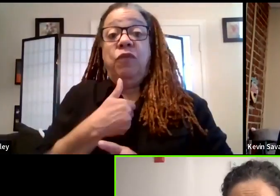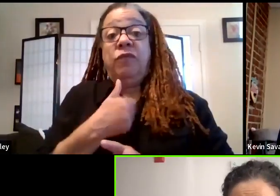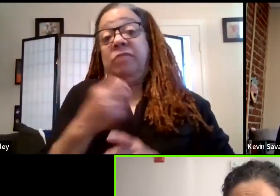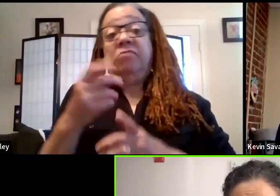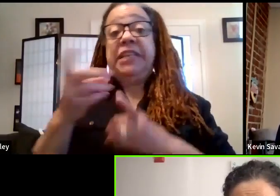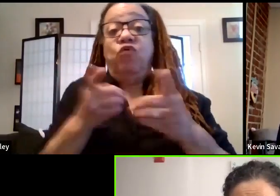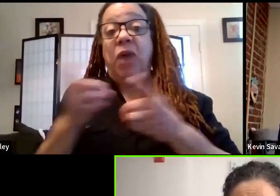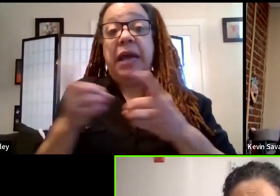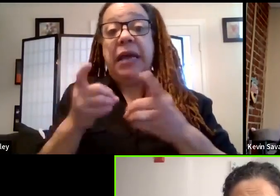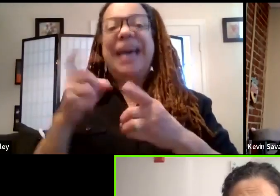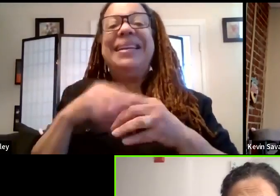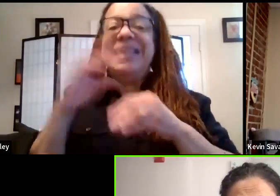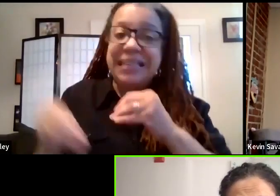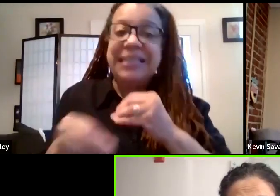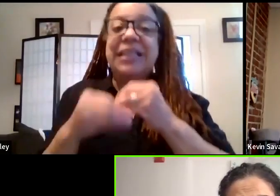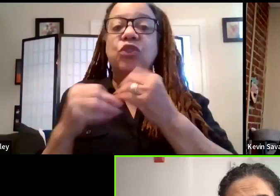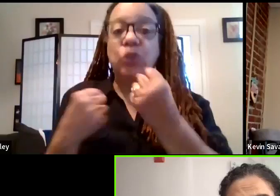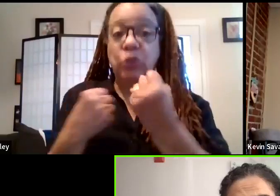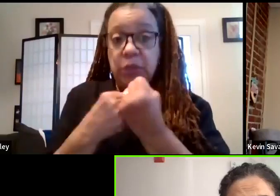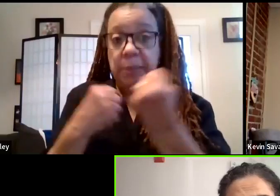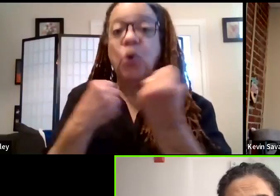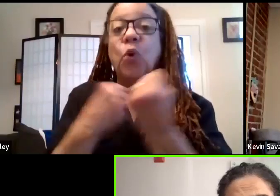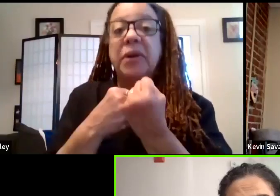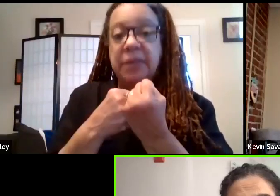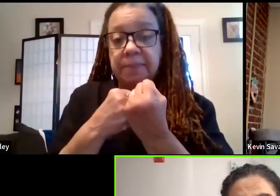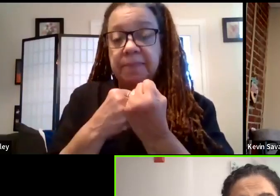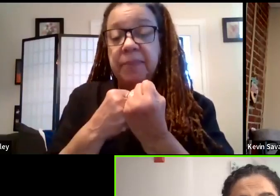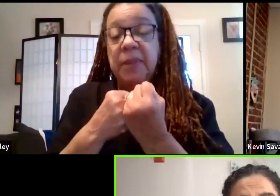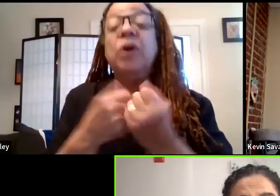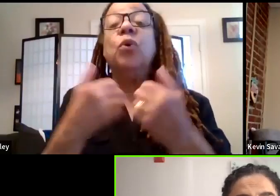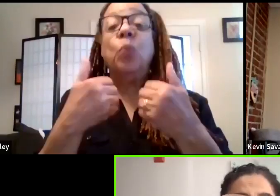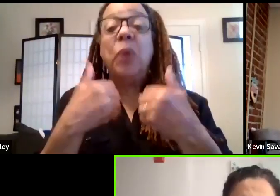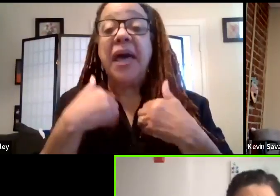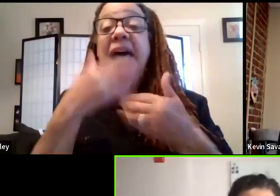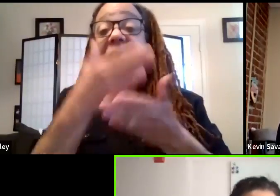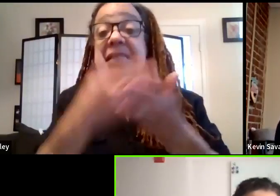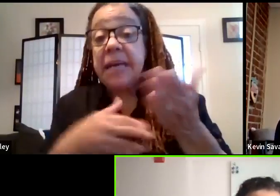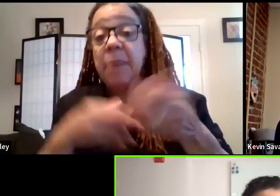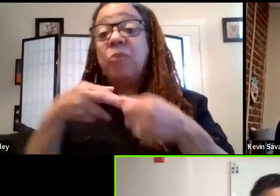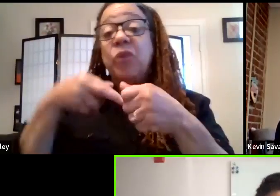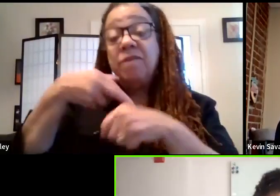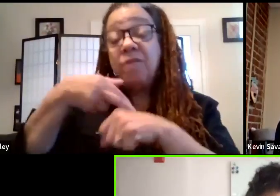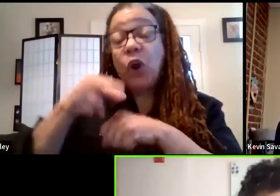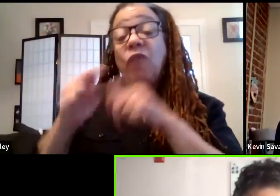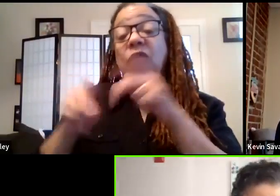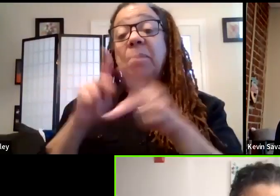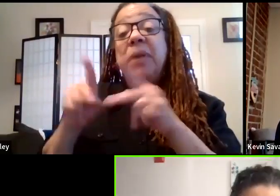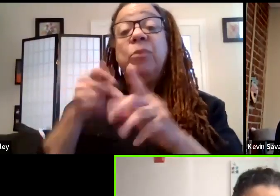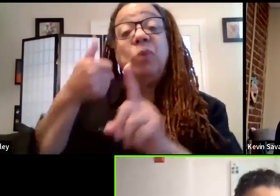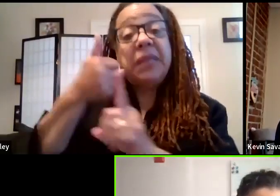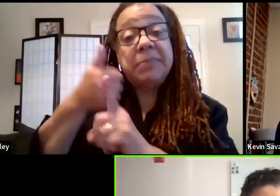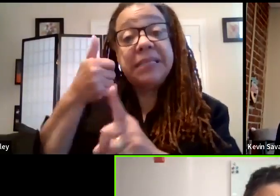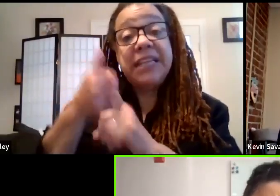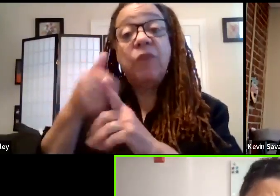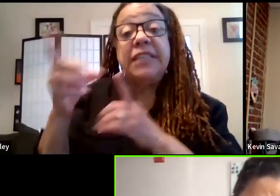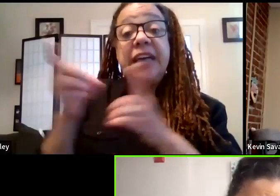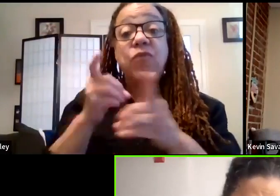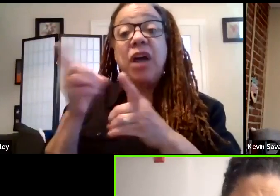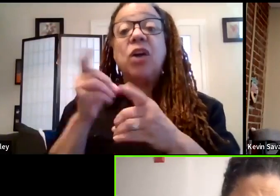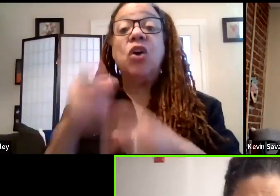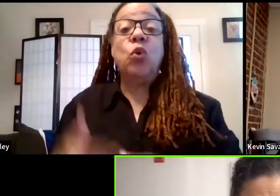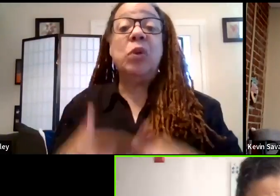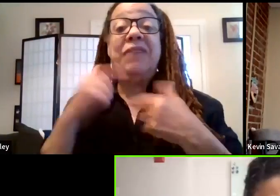additional supports. We have some referrals for folks who self-direct who live outside of the urban